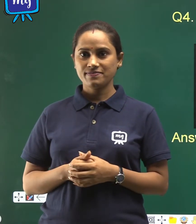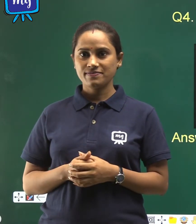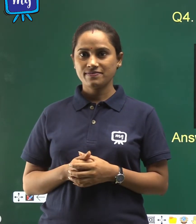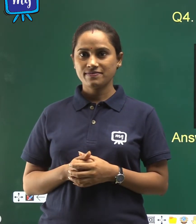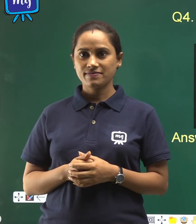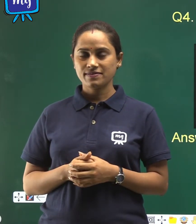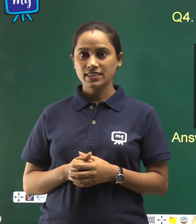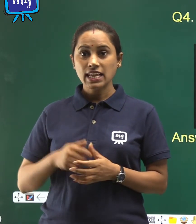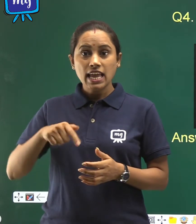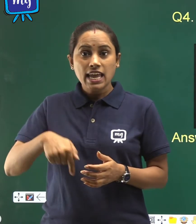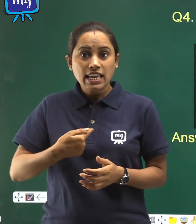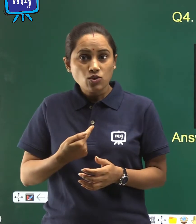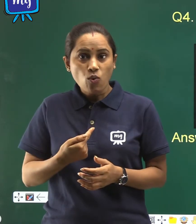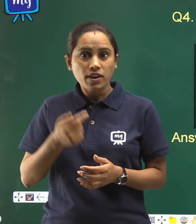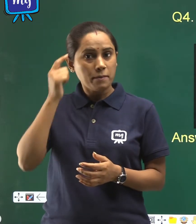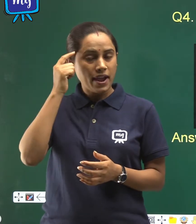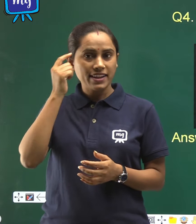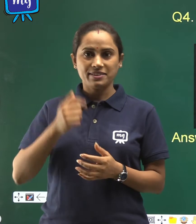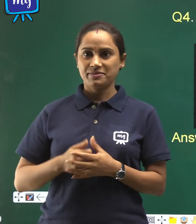his own mind